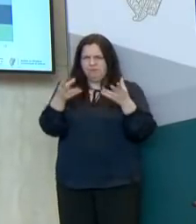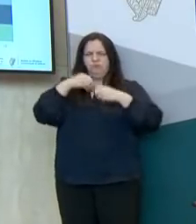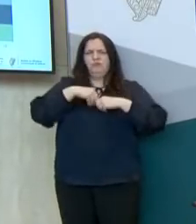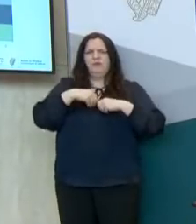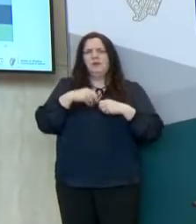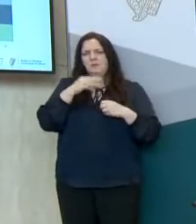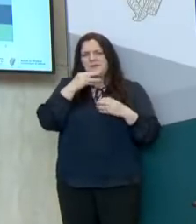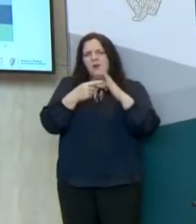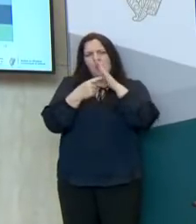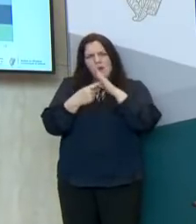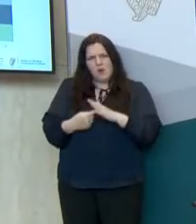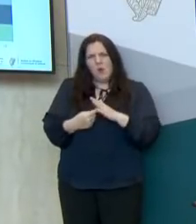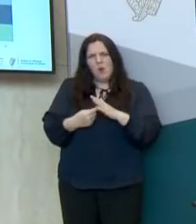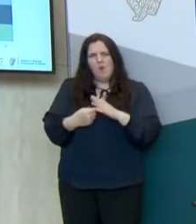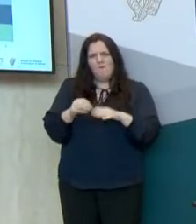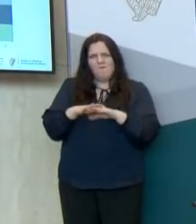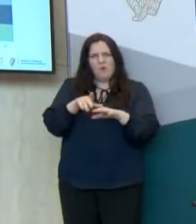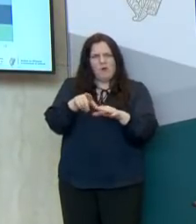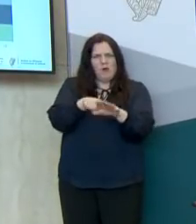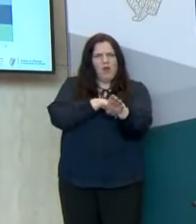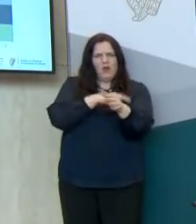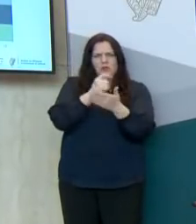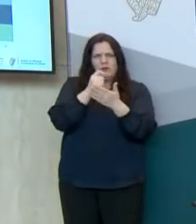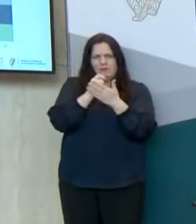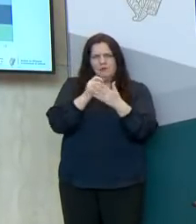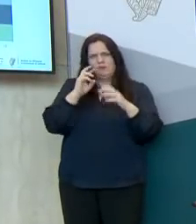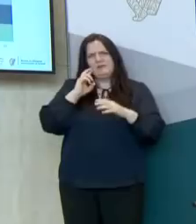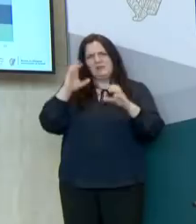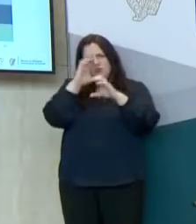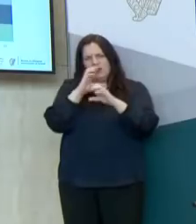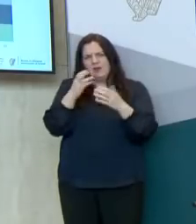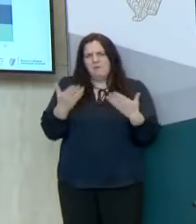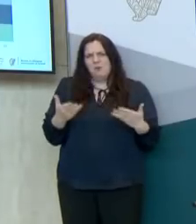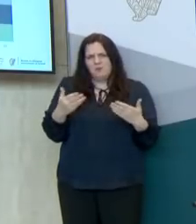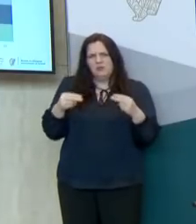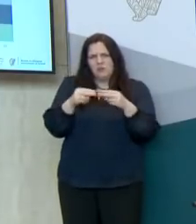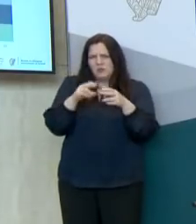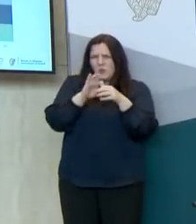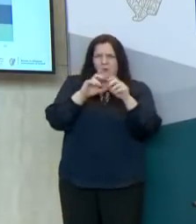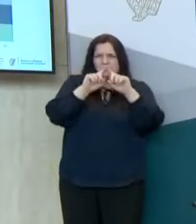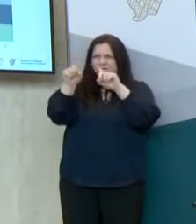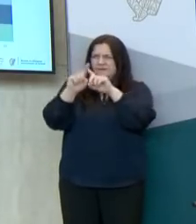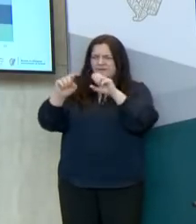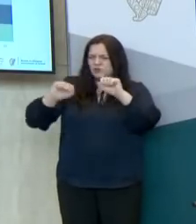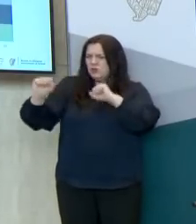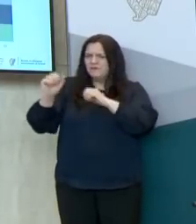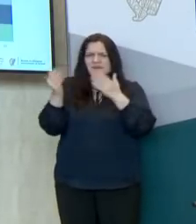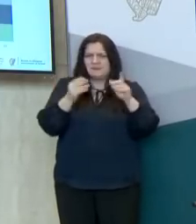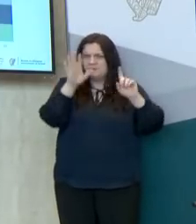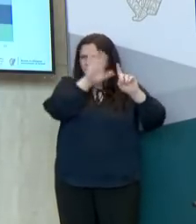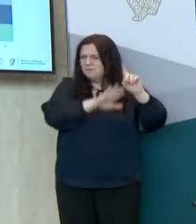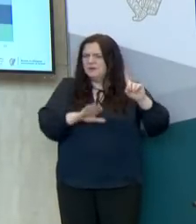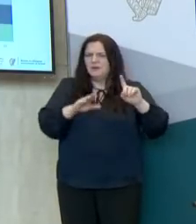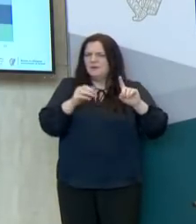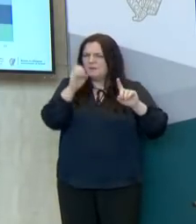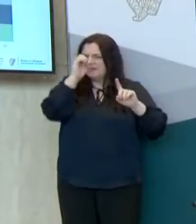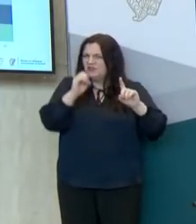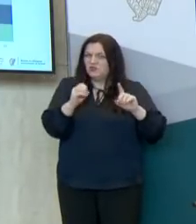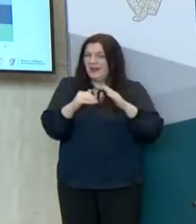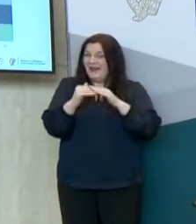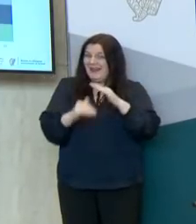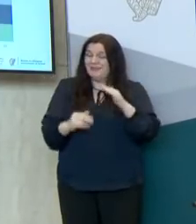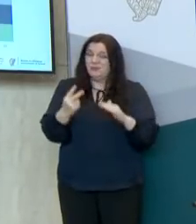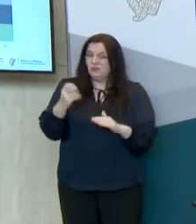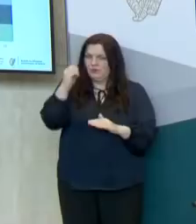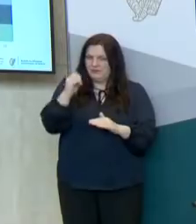low incidence of the disease in long-term residential care settings at the moment. So the proportion of cases less than